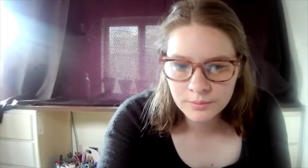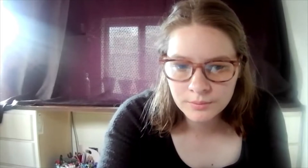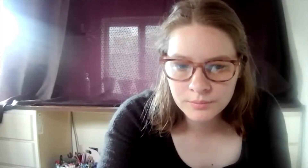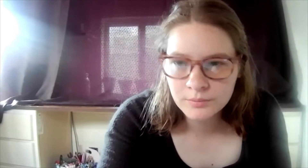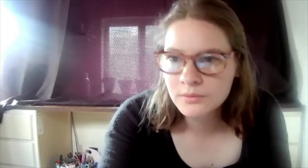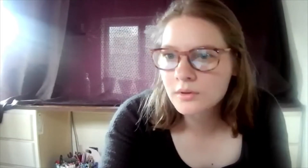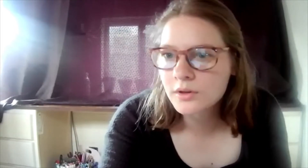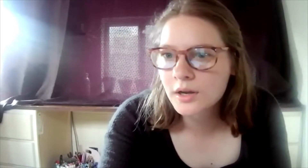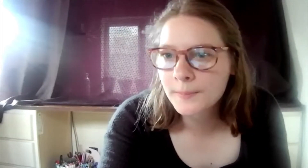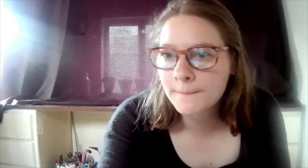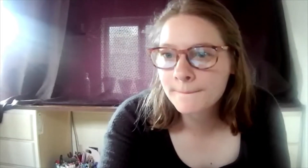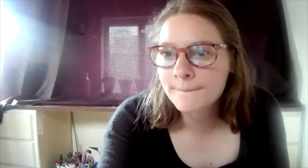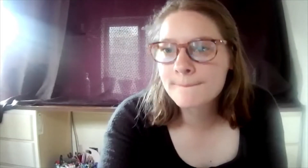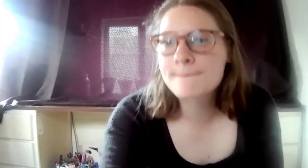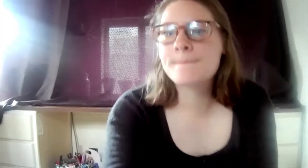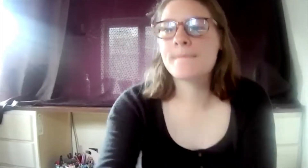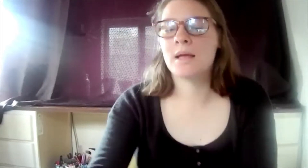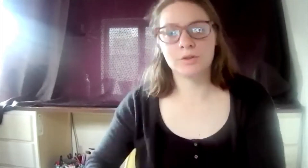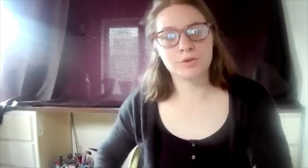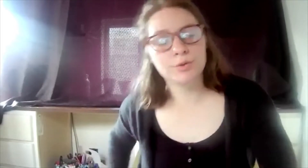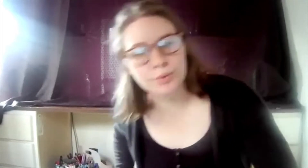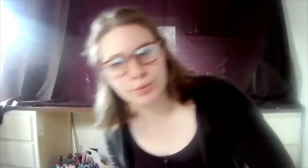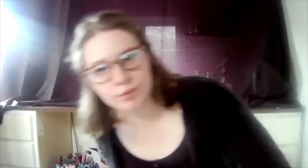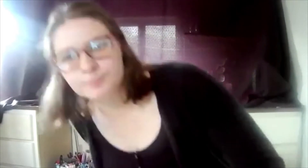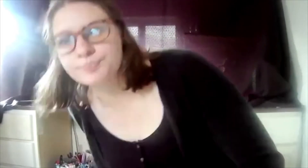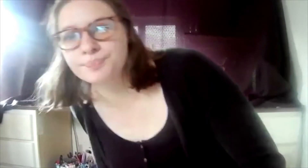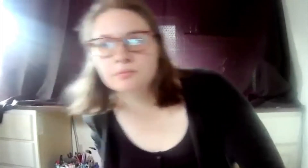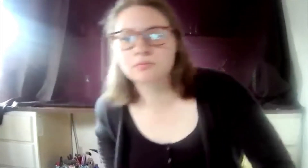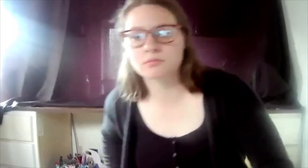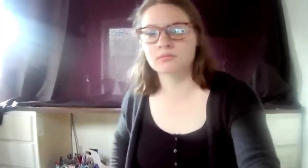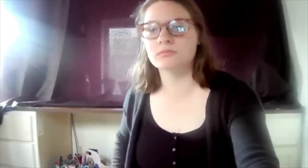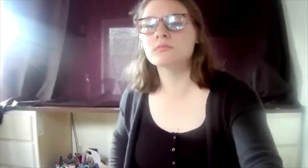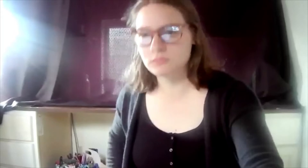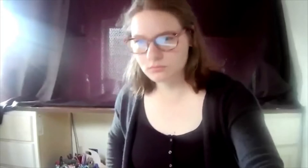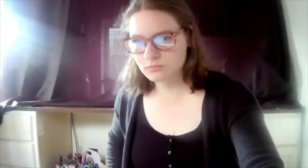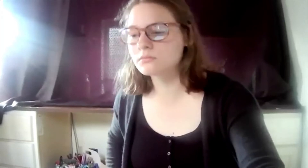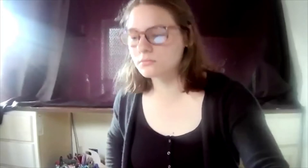true. Dreams really do come true.